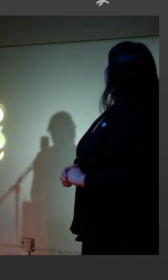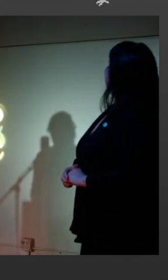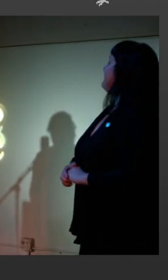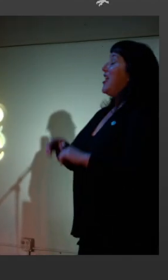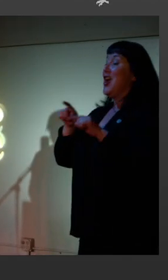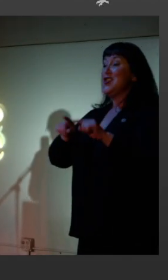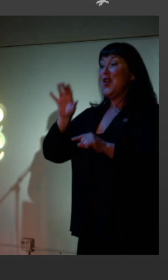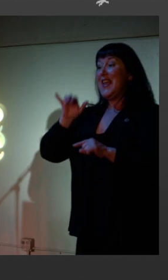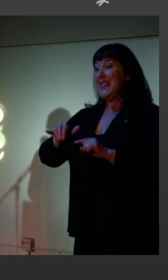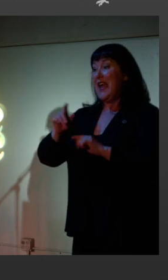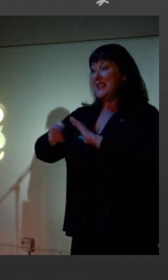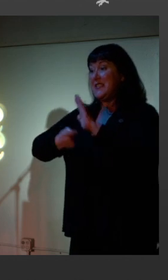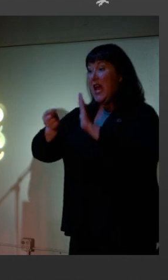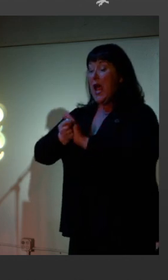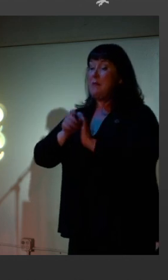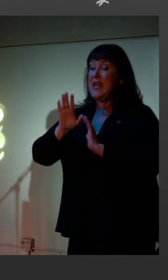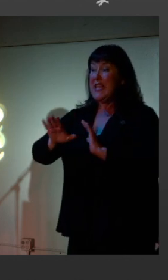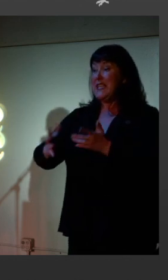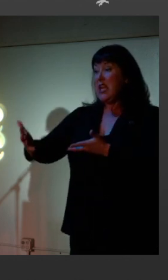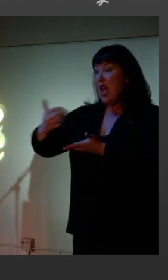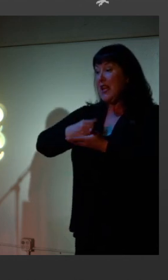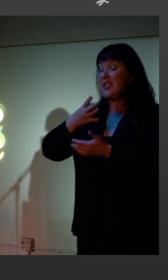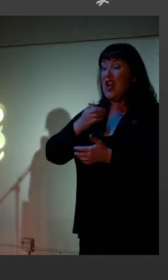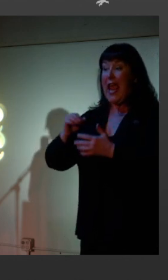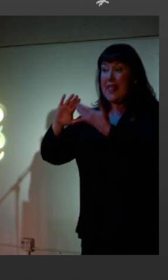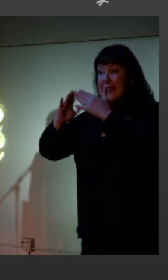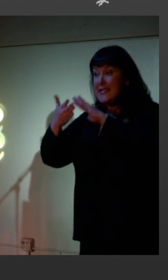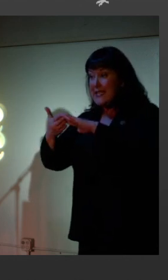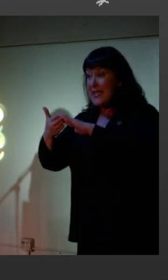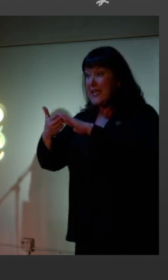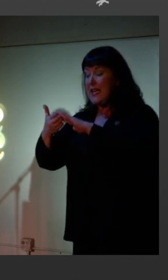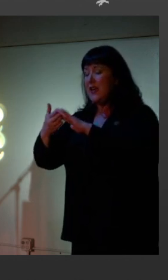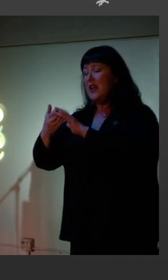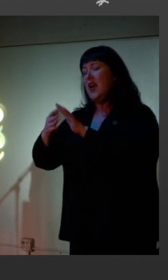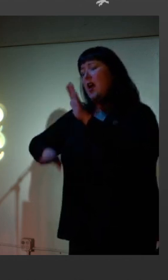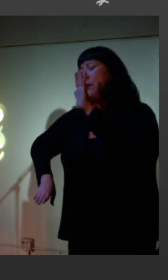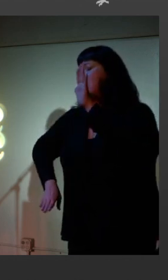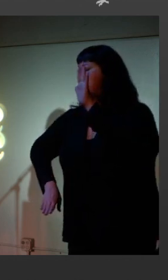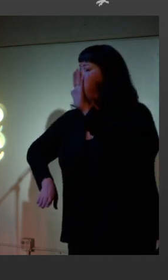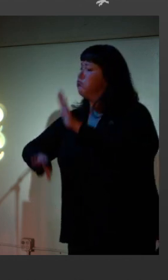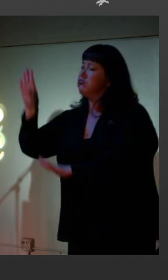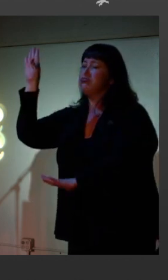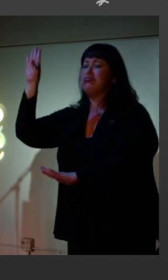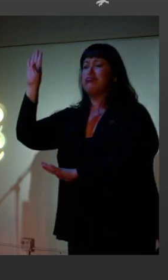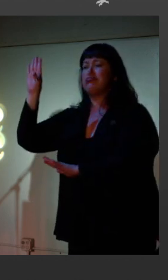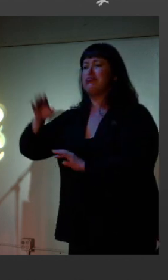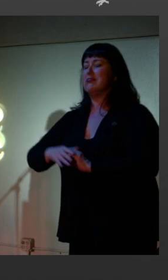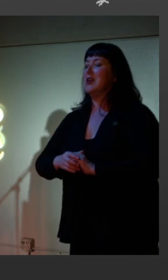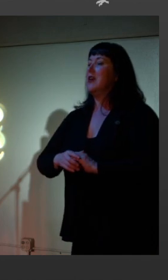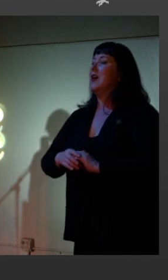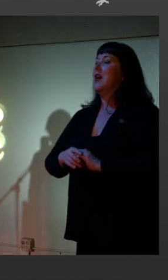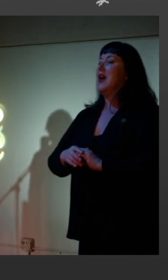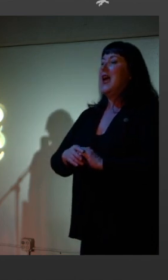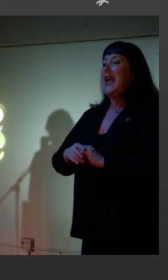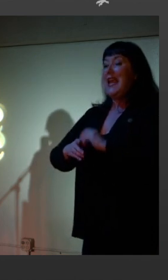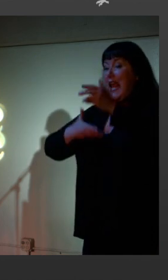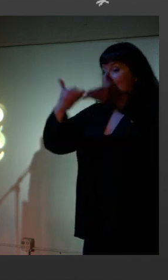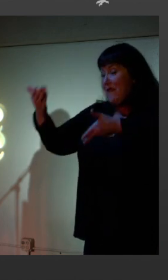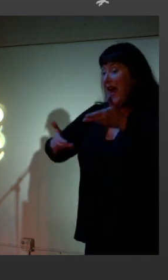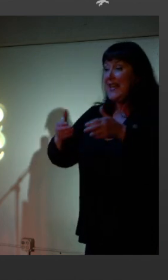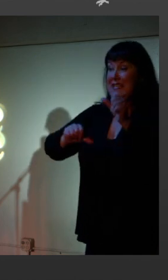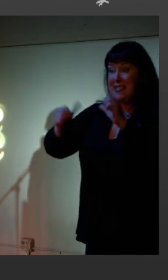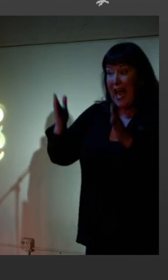During this era, his collection and the city of Prague flourished. He invited